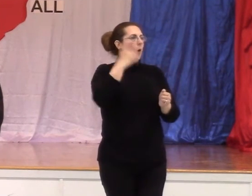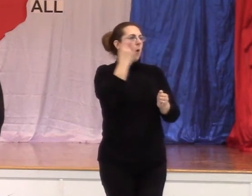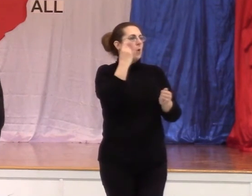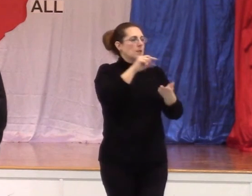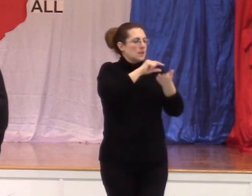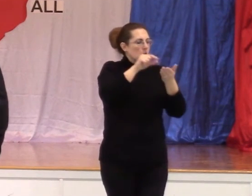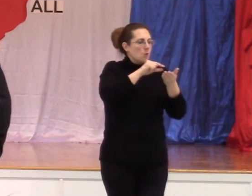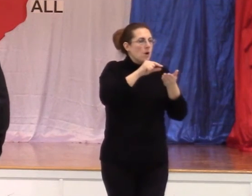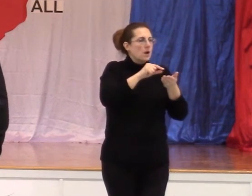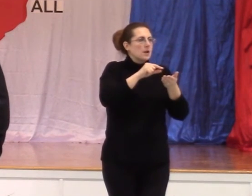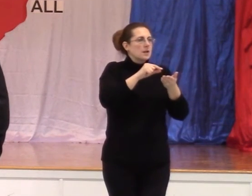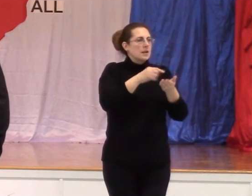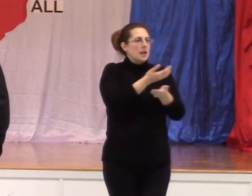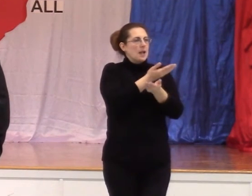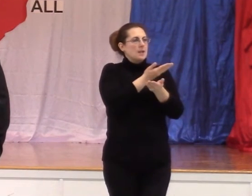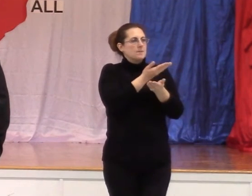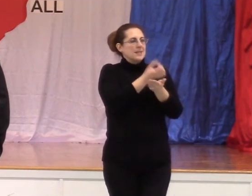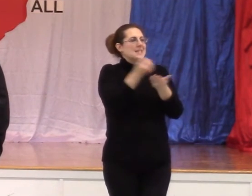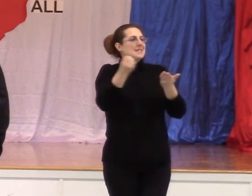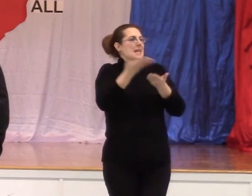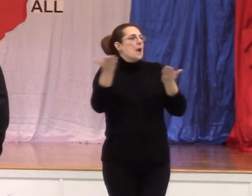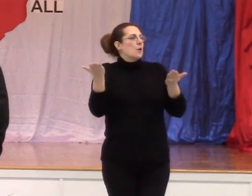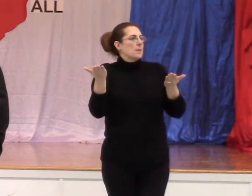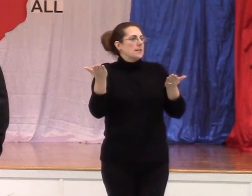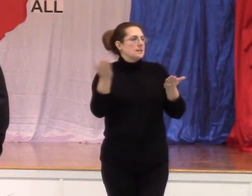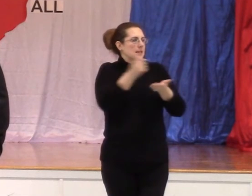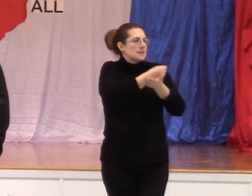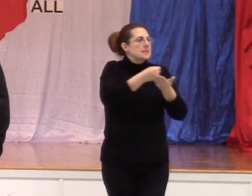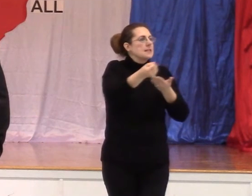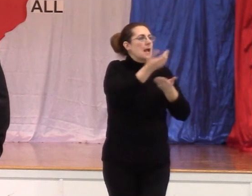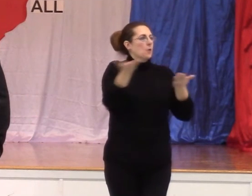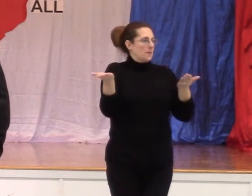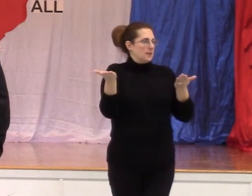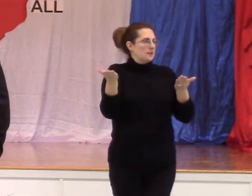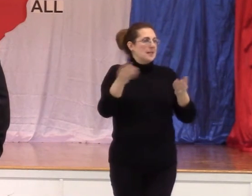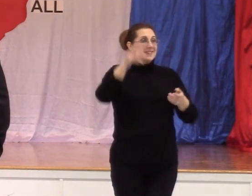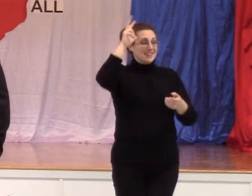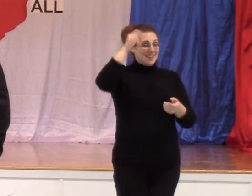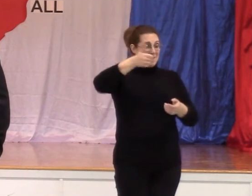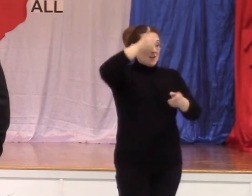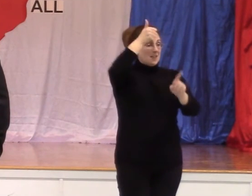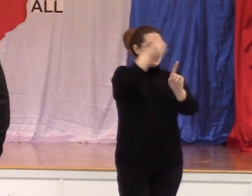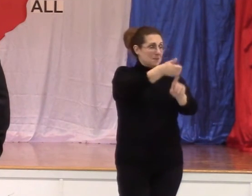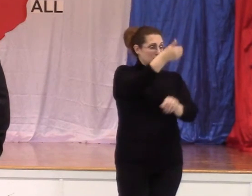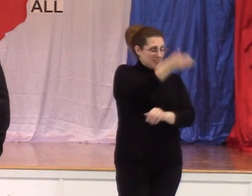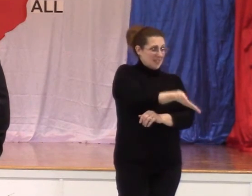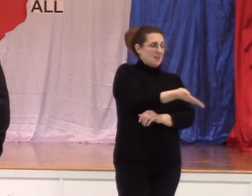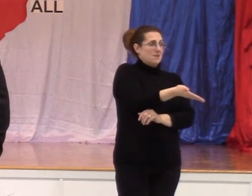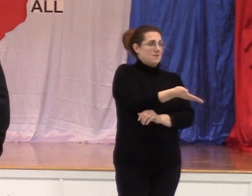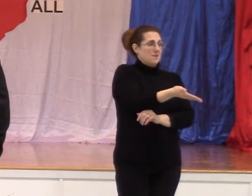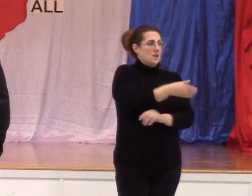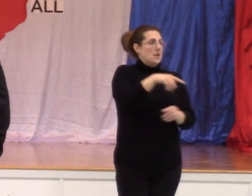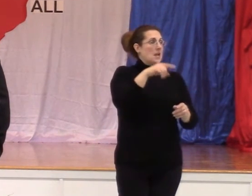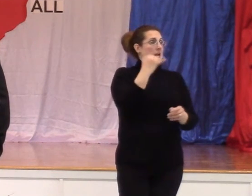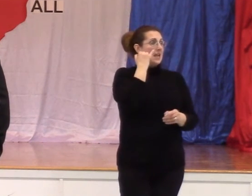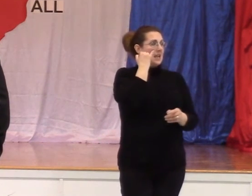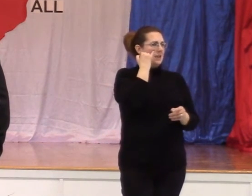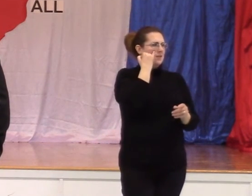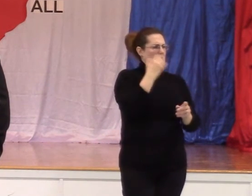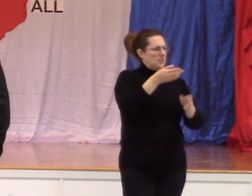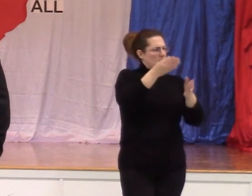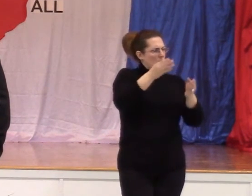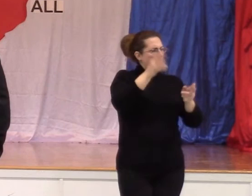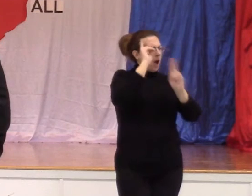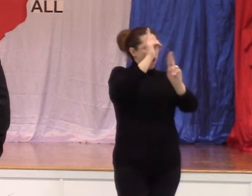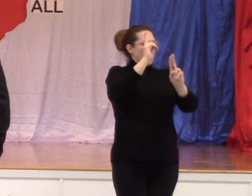sacraments. It is the devil himself whatsoever is extolled as spirit without the word